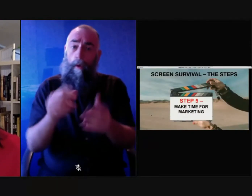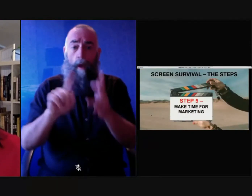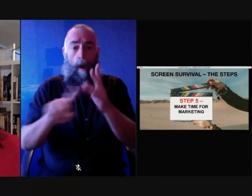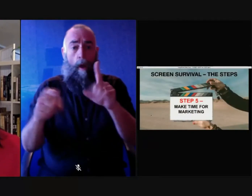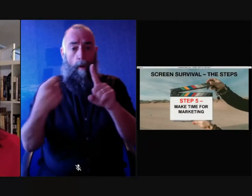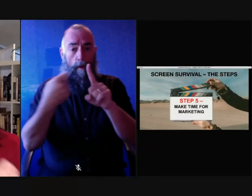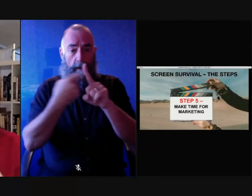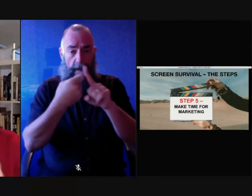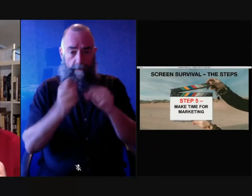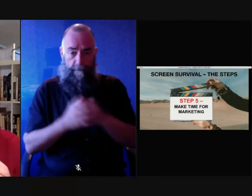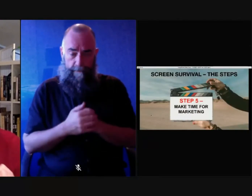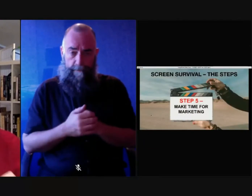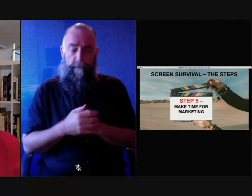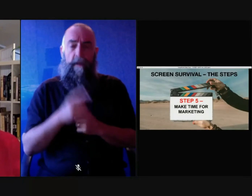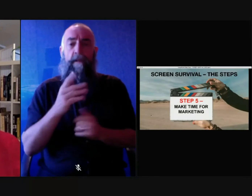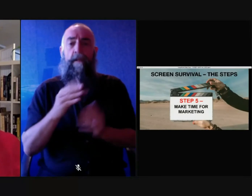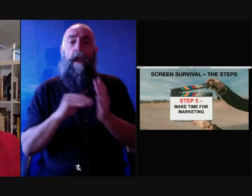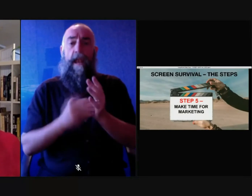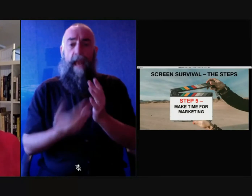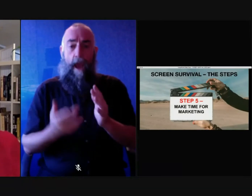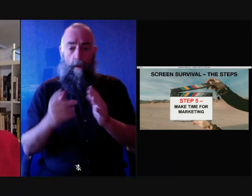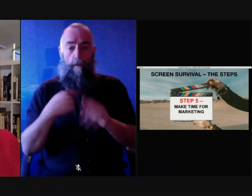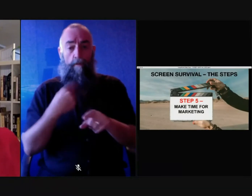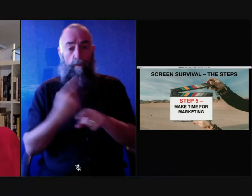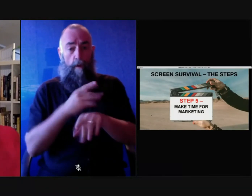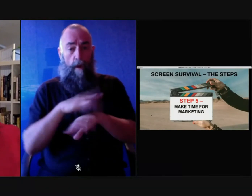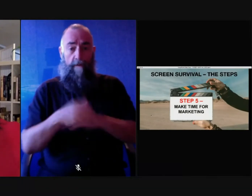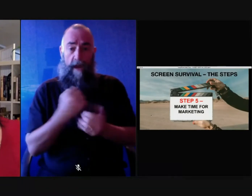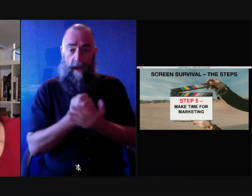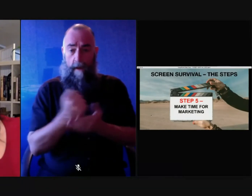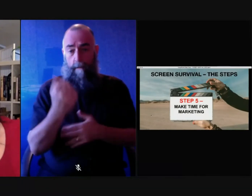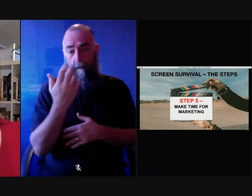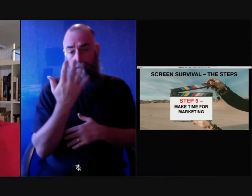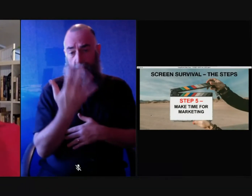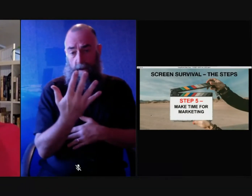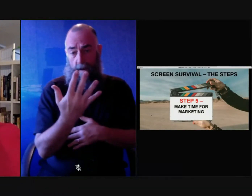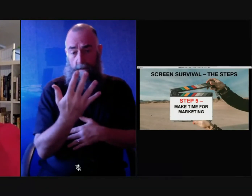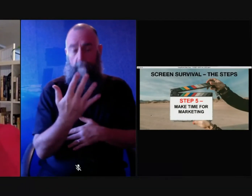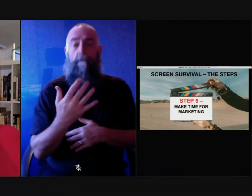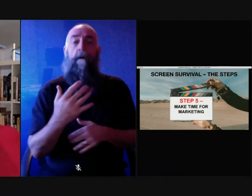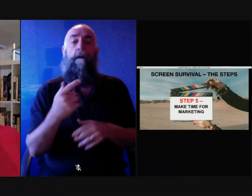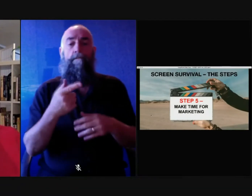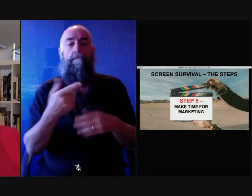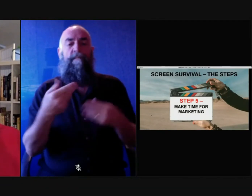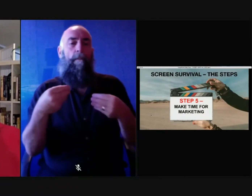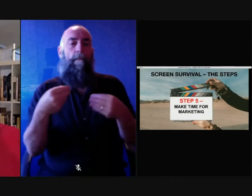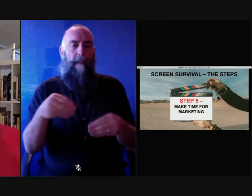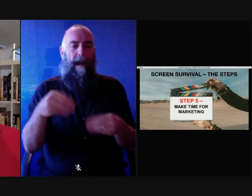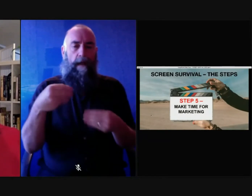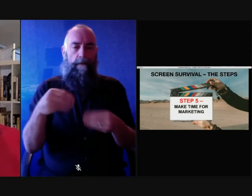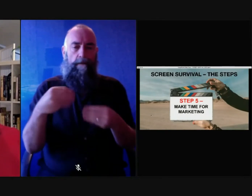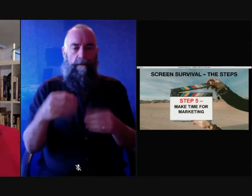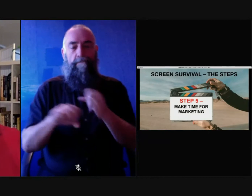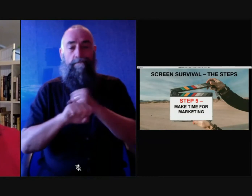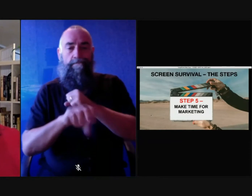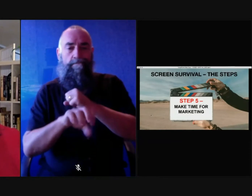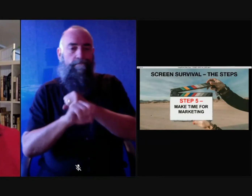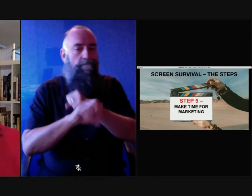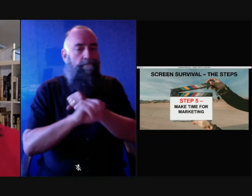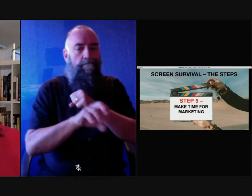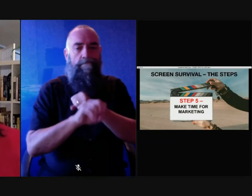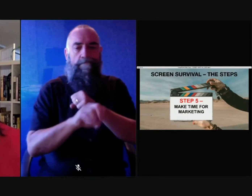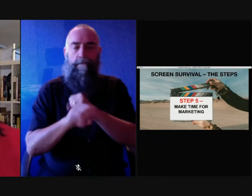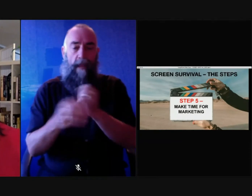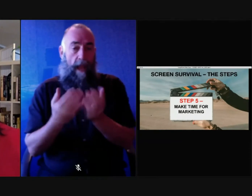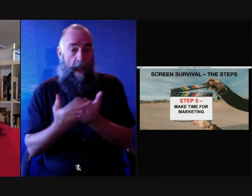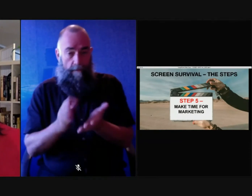marketing. And remember, if you have any questions, please pop them in the box below so I can see them. I know we've